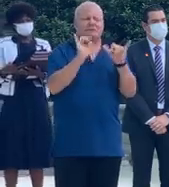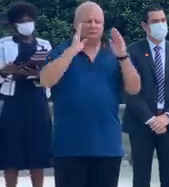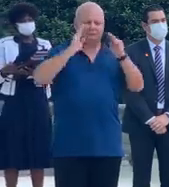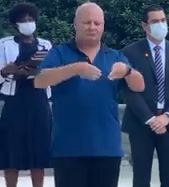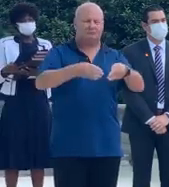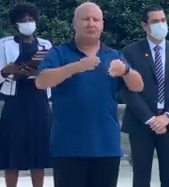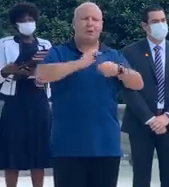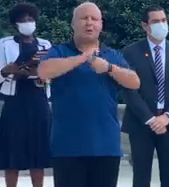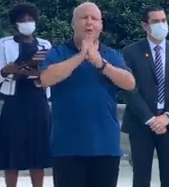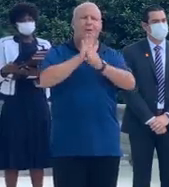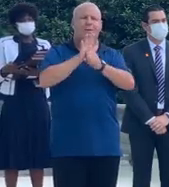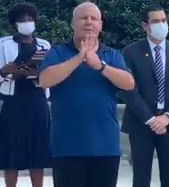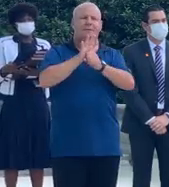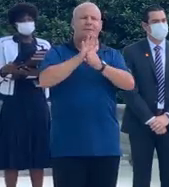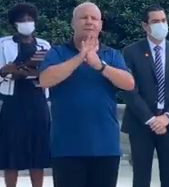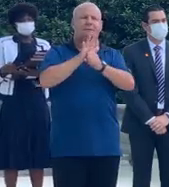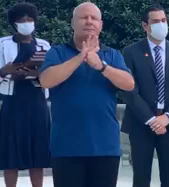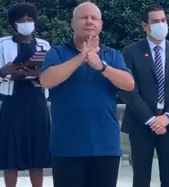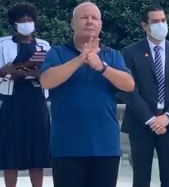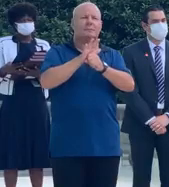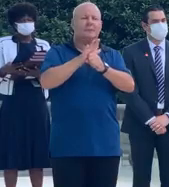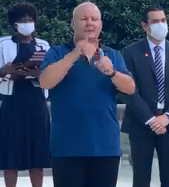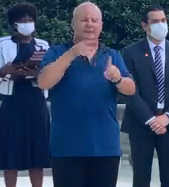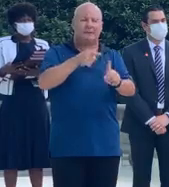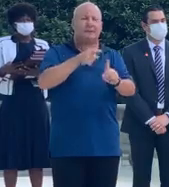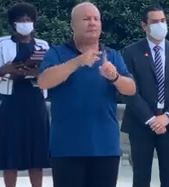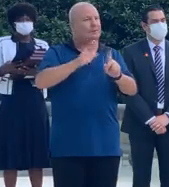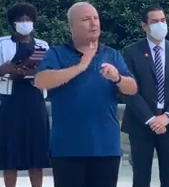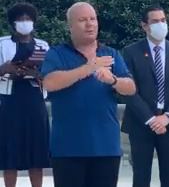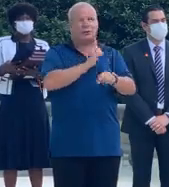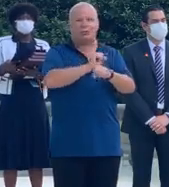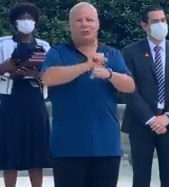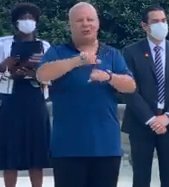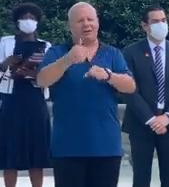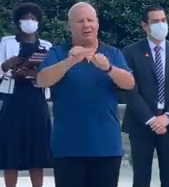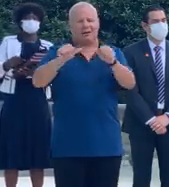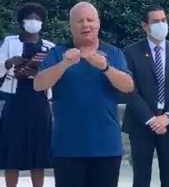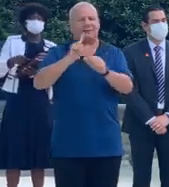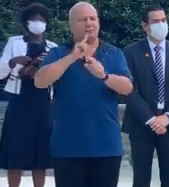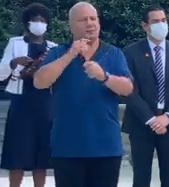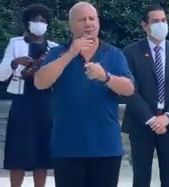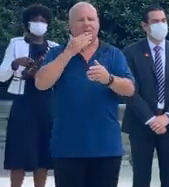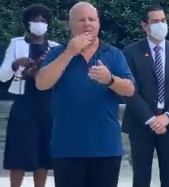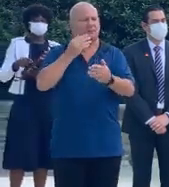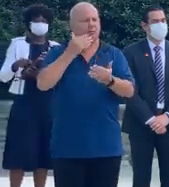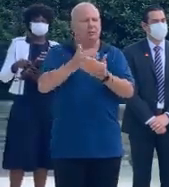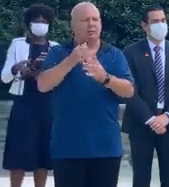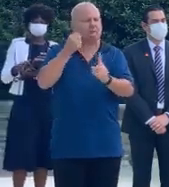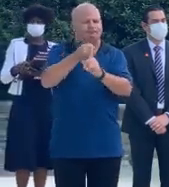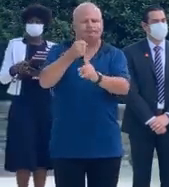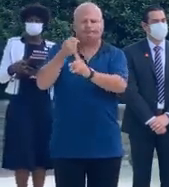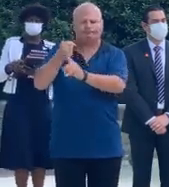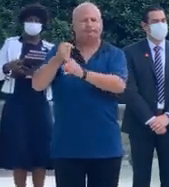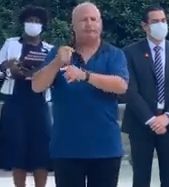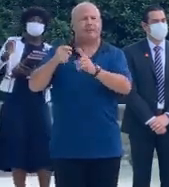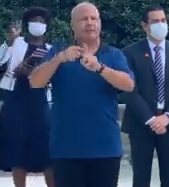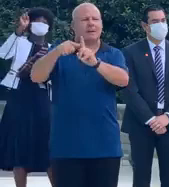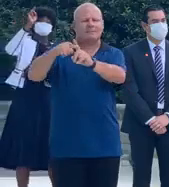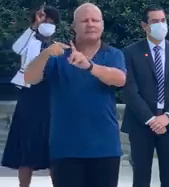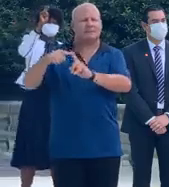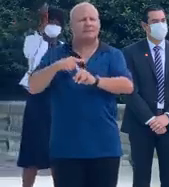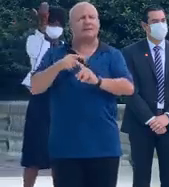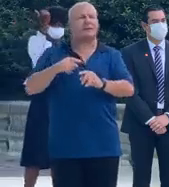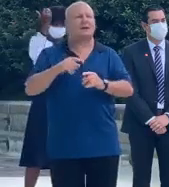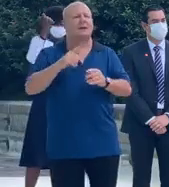with COVID matters, but because our work has been so impactful in other areas as well, we will keep now this task force moving